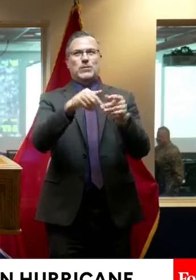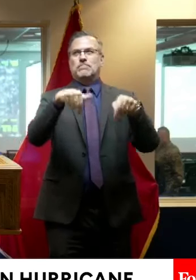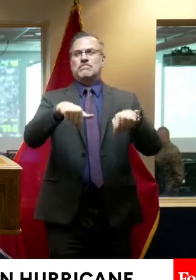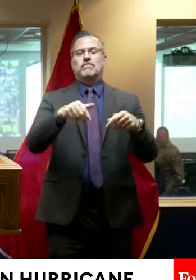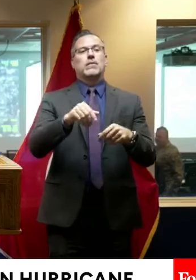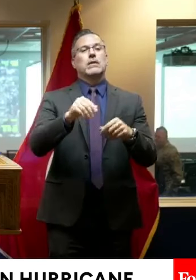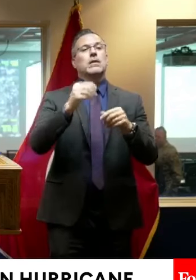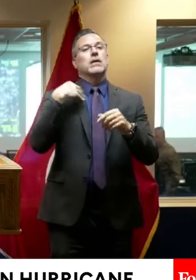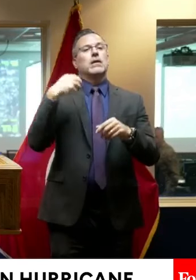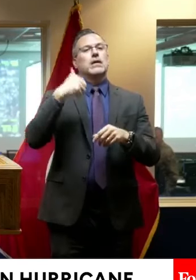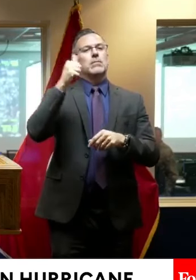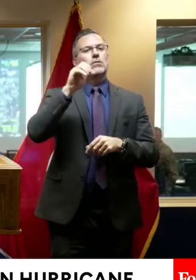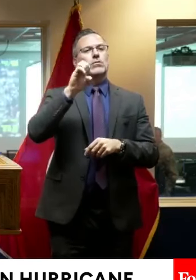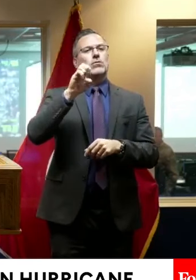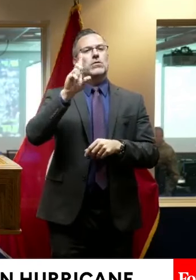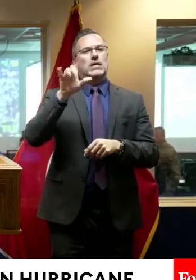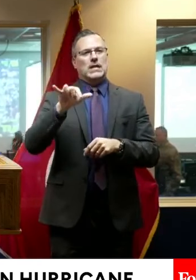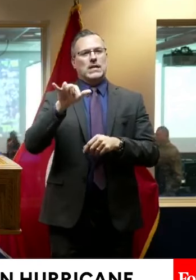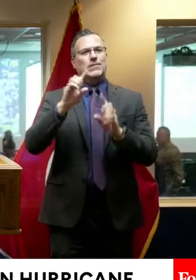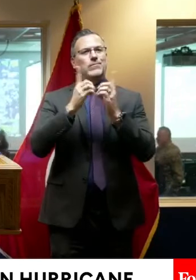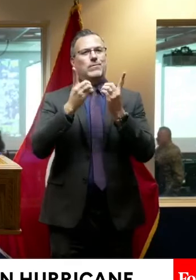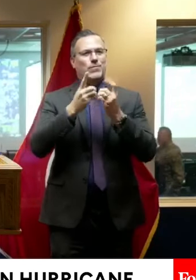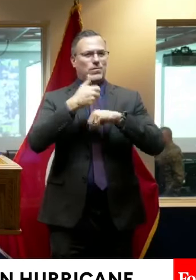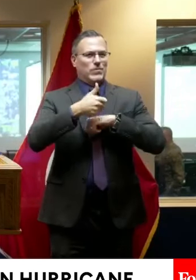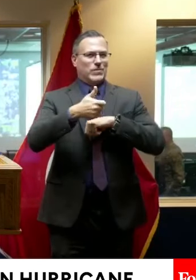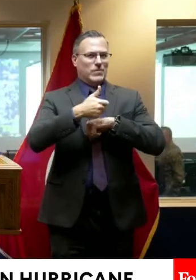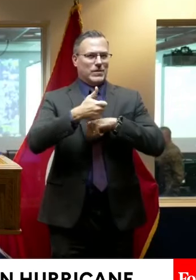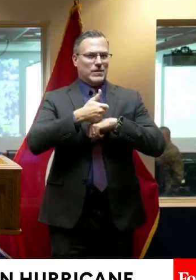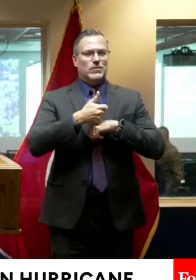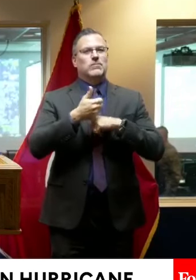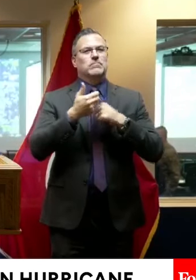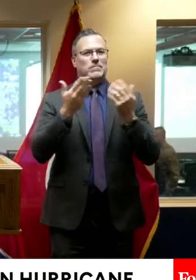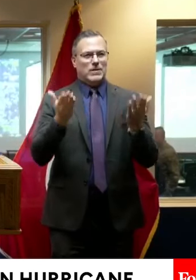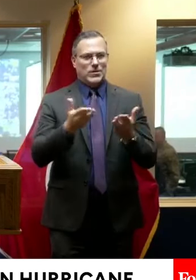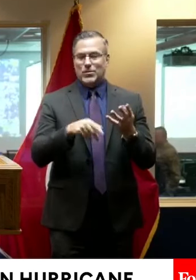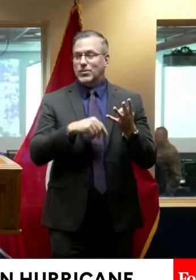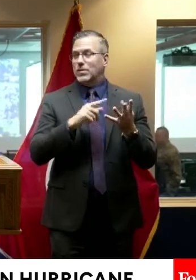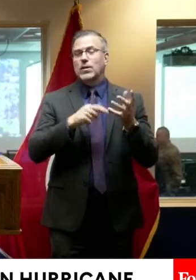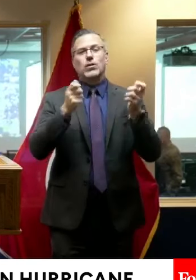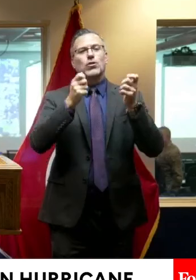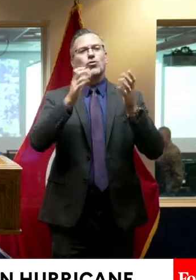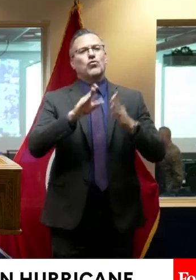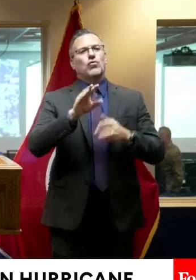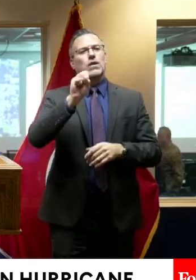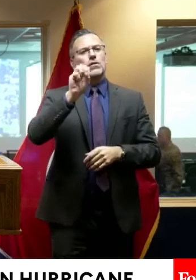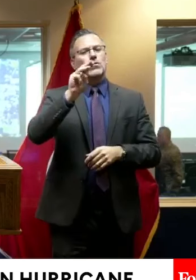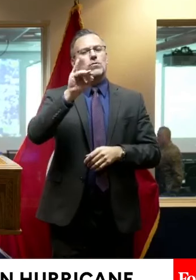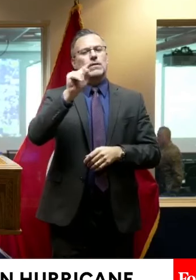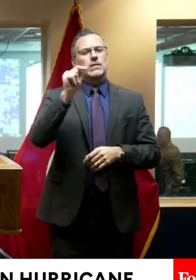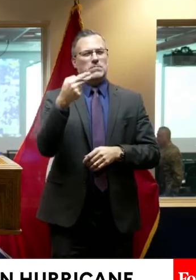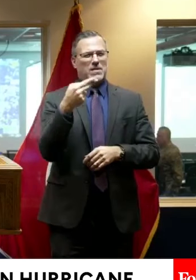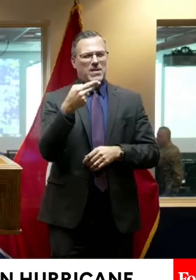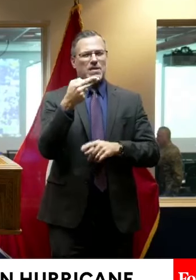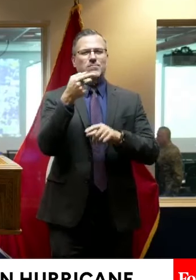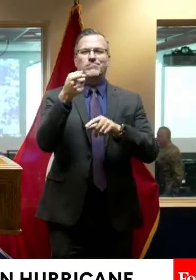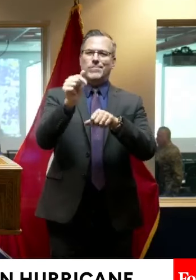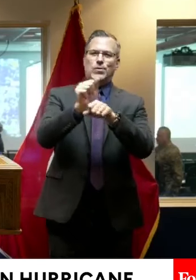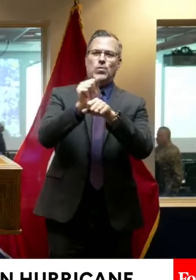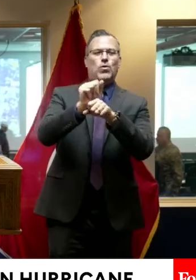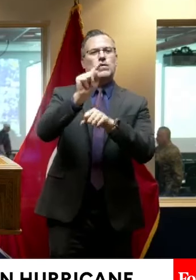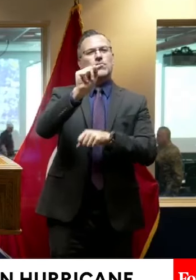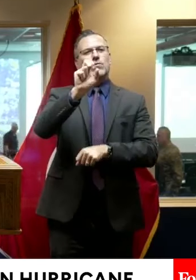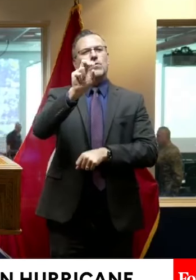Commissioner Ely with Department of Transportation is here. Director Smith with TennCare is